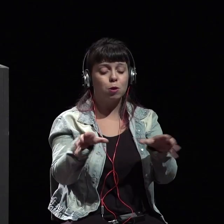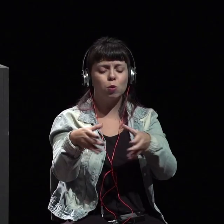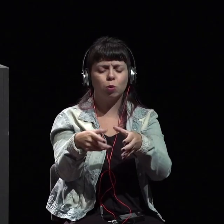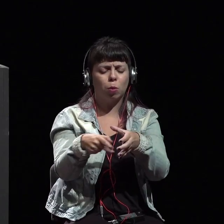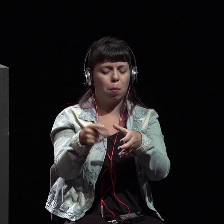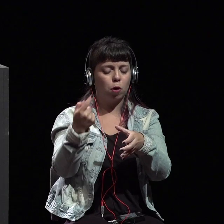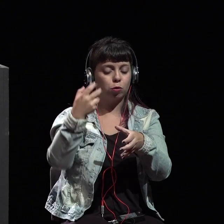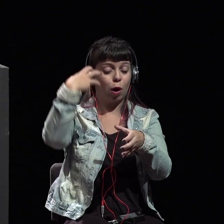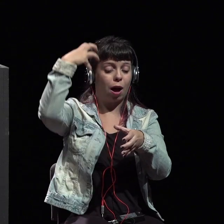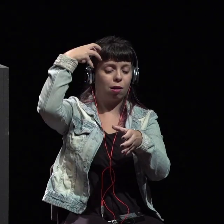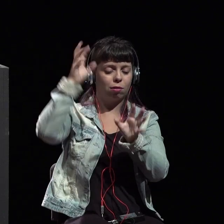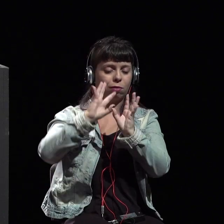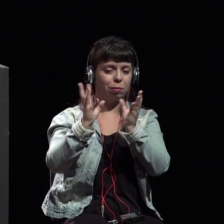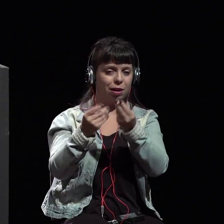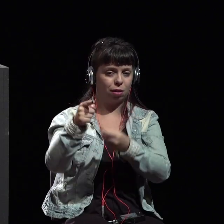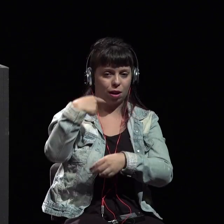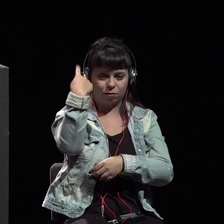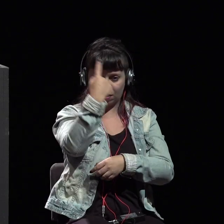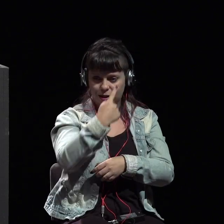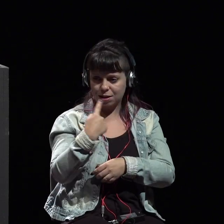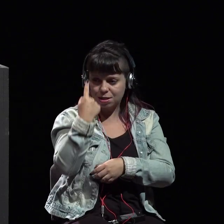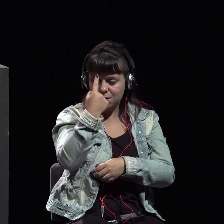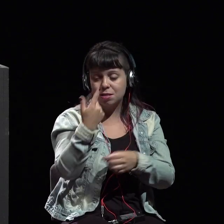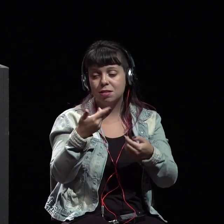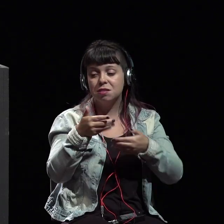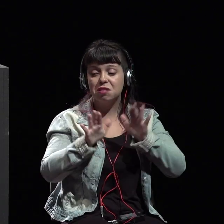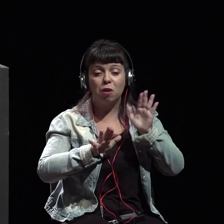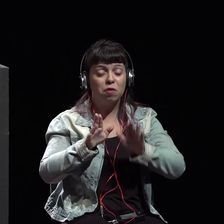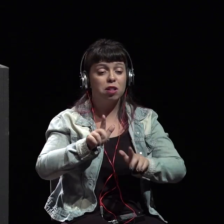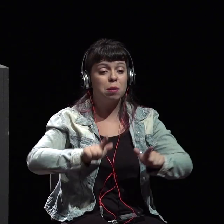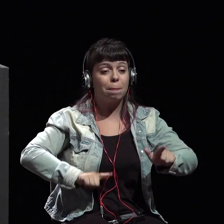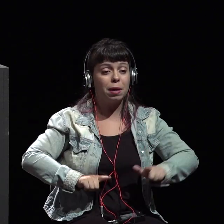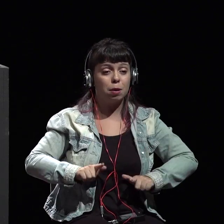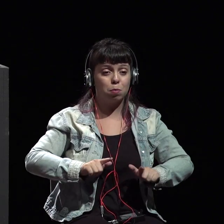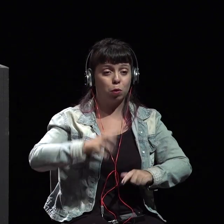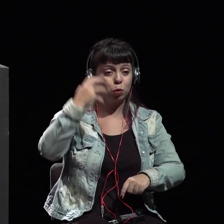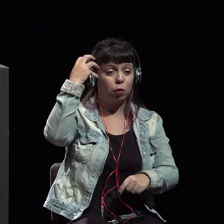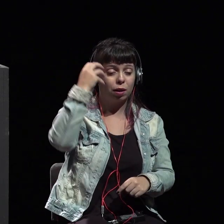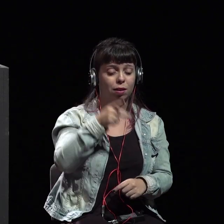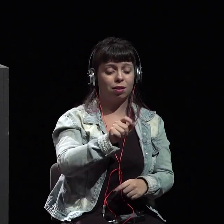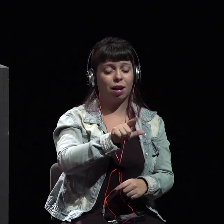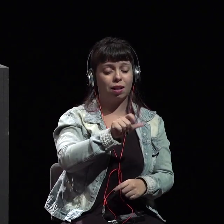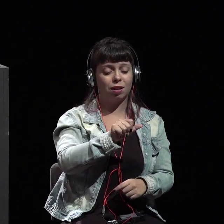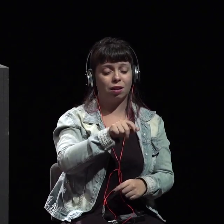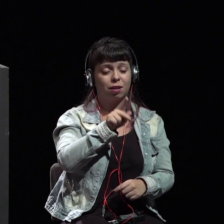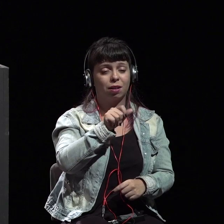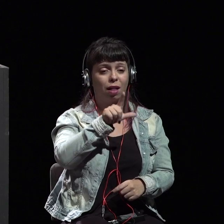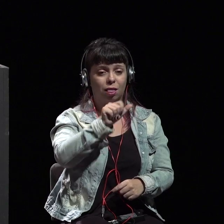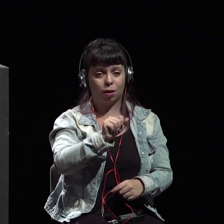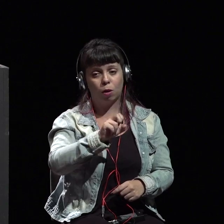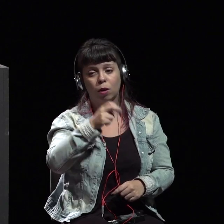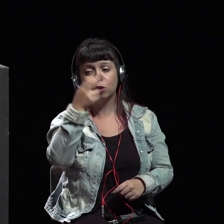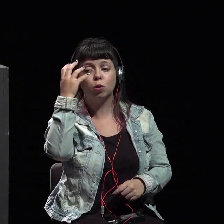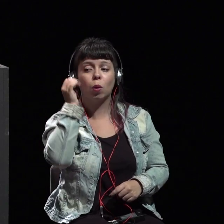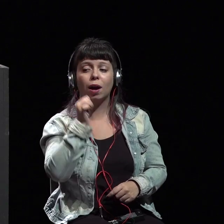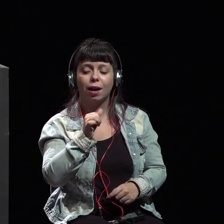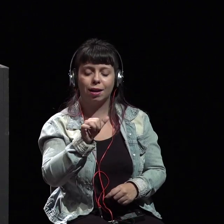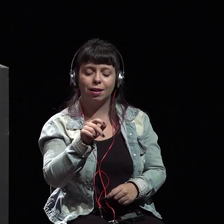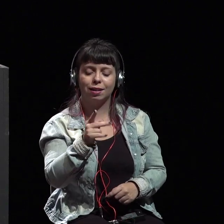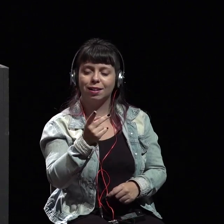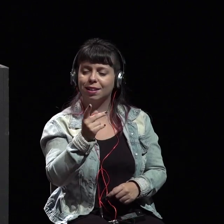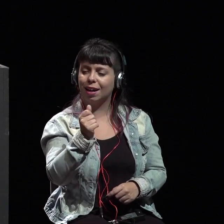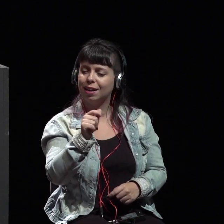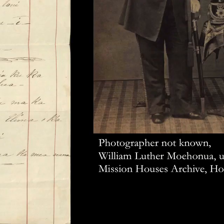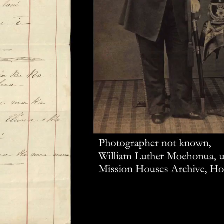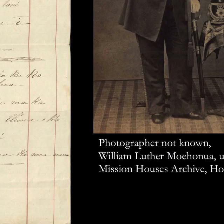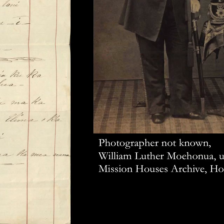Moehonua sent Armstrong a very famous mele that was originally written as a prophecy foretelling the ascendancy of Kamehameha I. It does